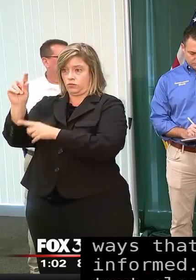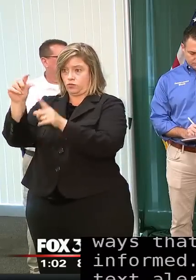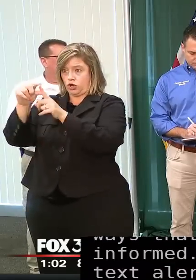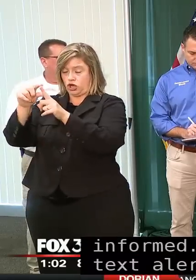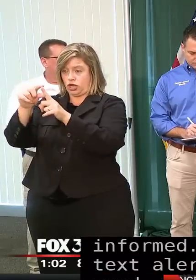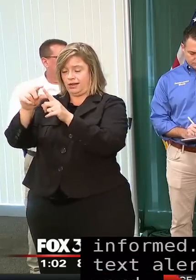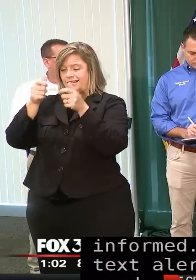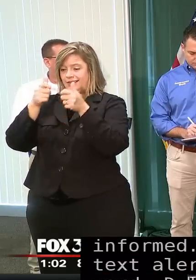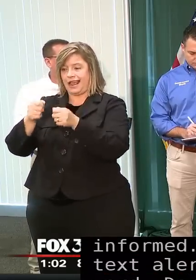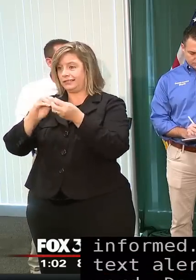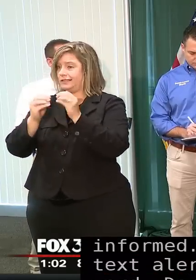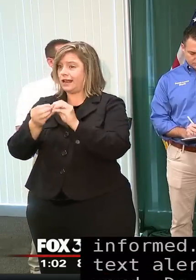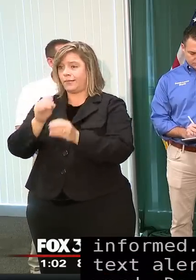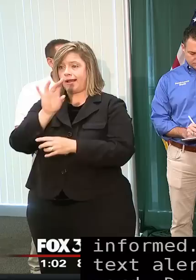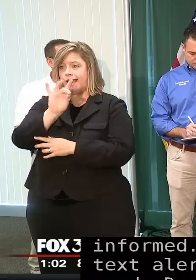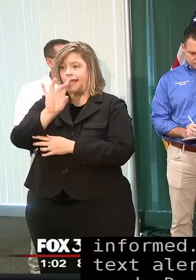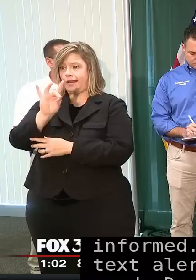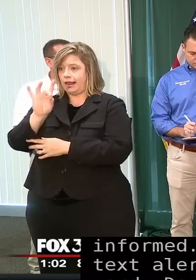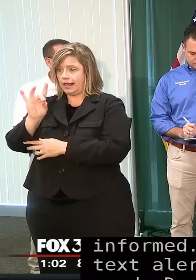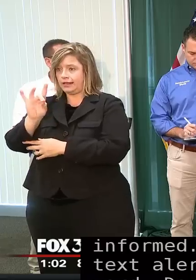D-O-R-I-A-N, to